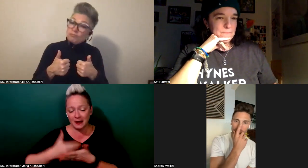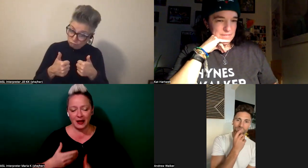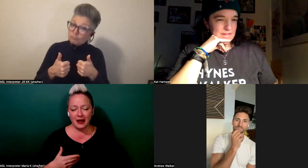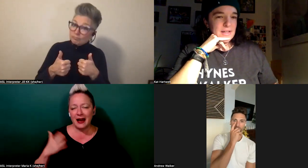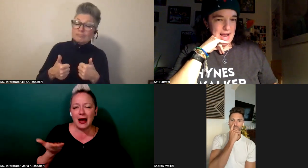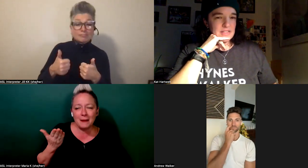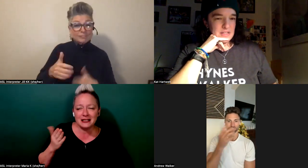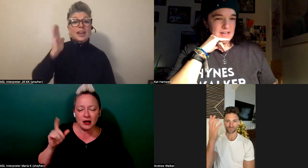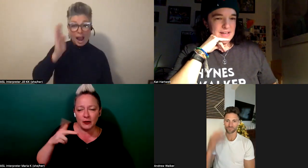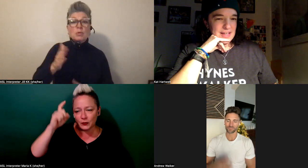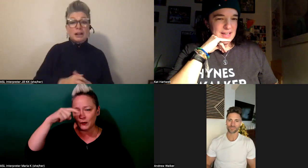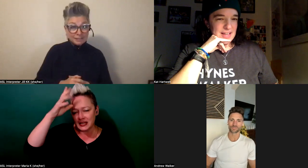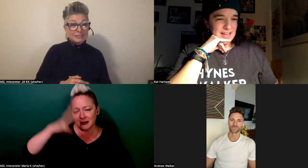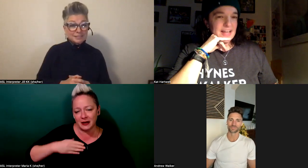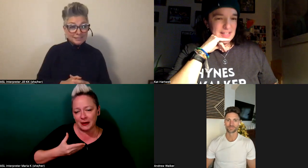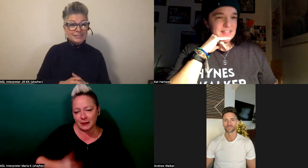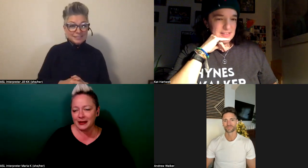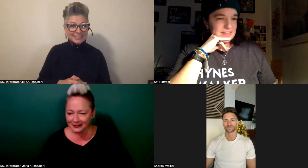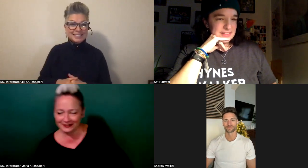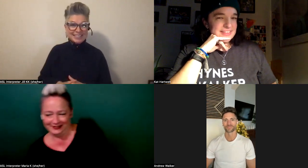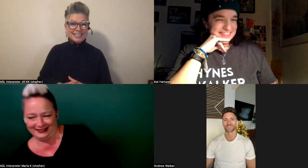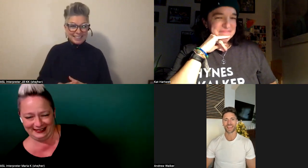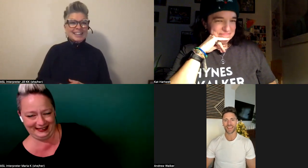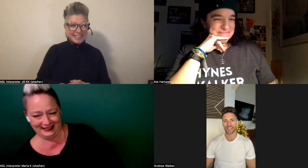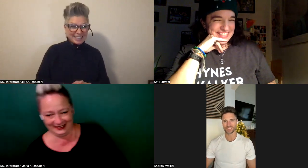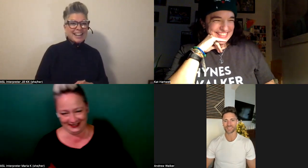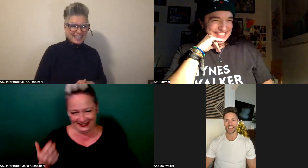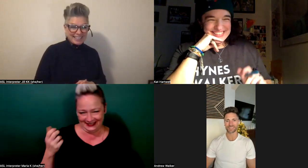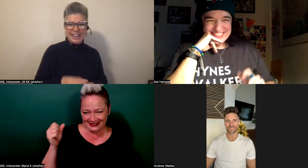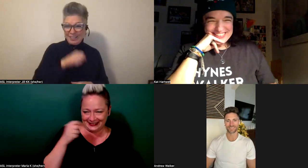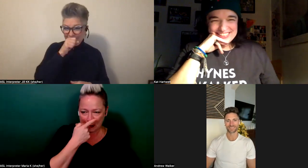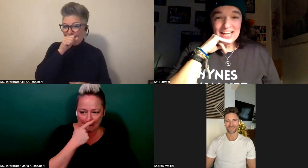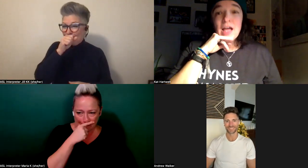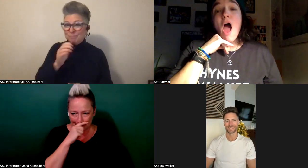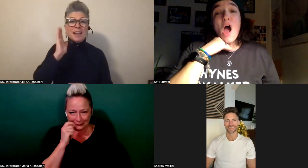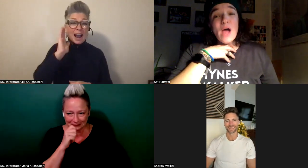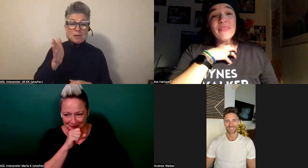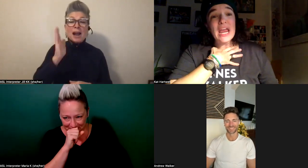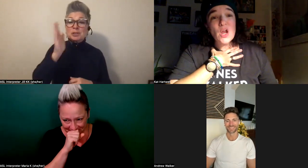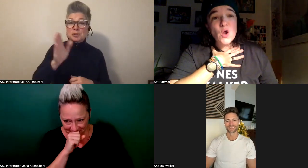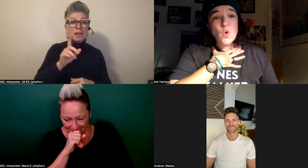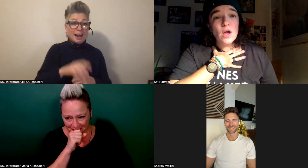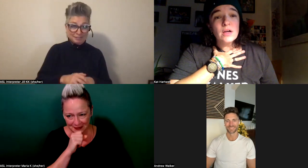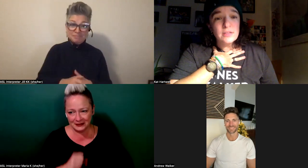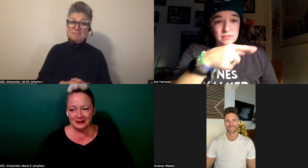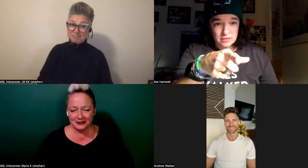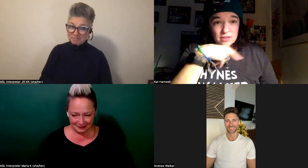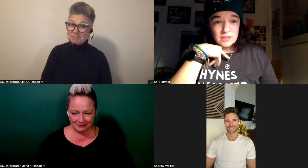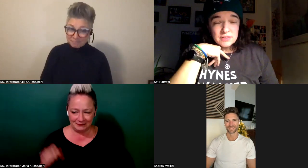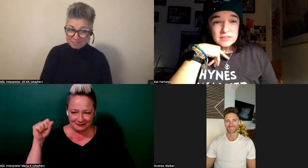I might start with 3 Wise Men and a Baby. Yes. All right. I will do